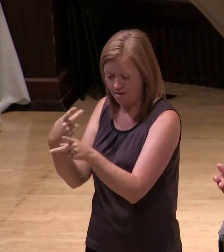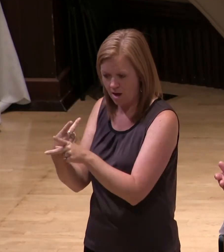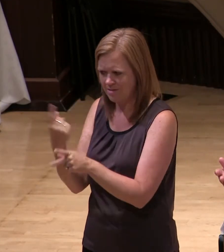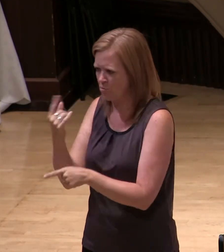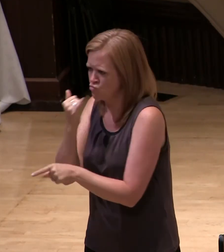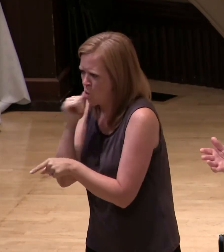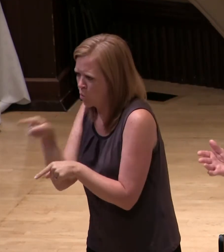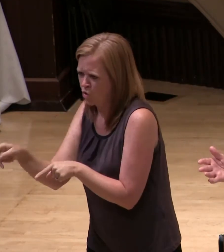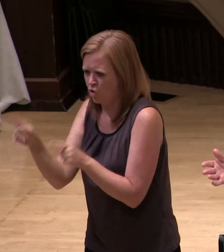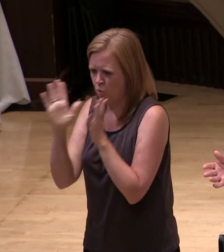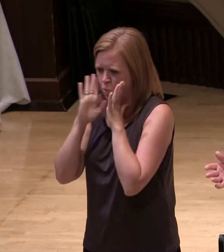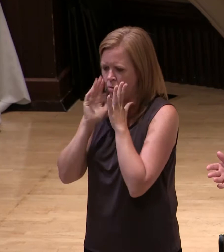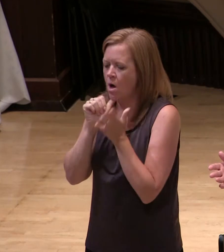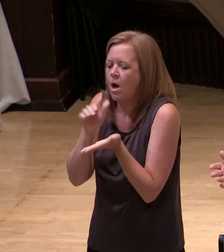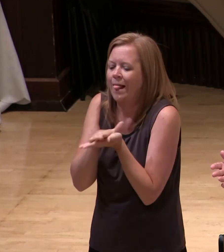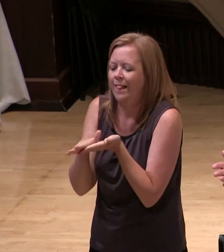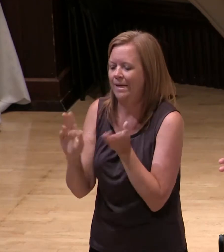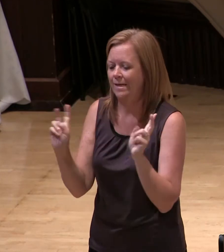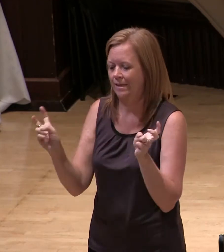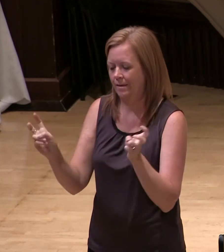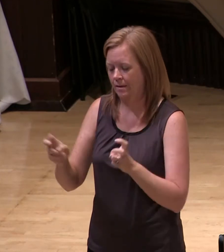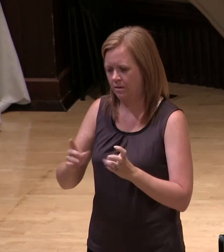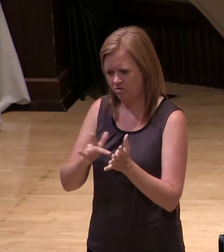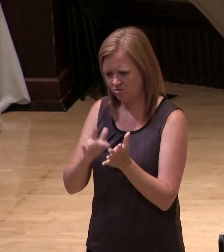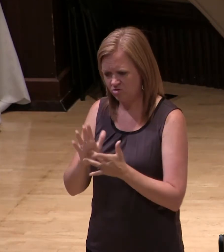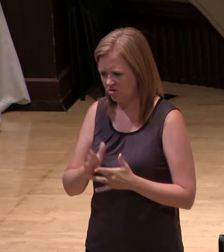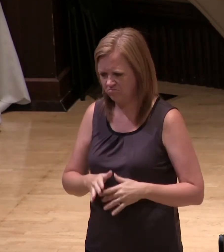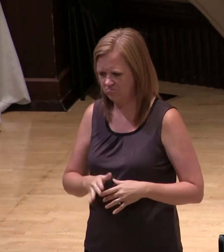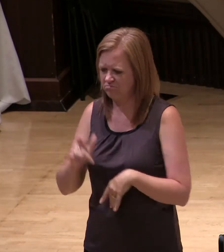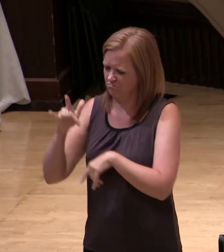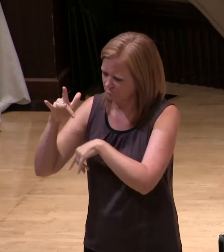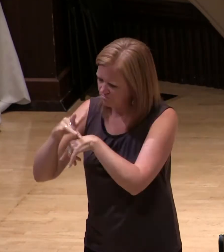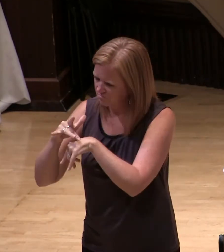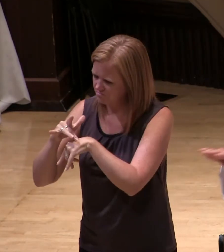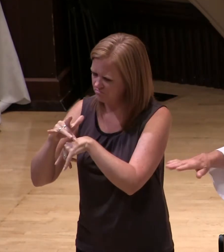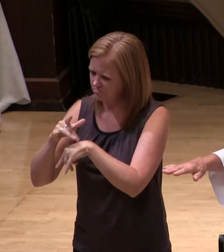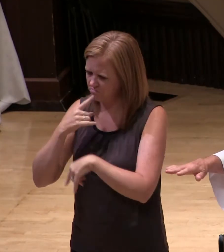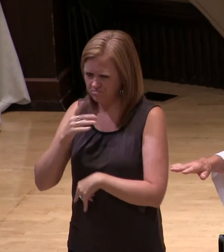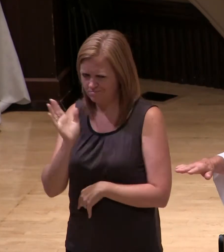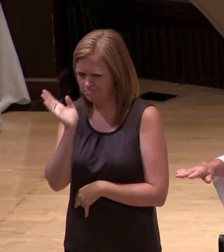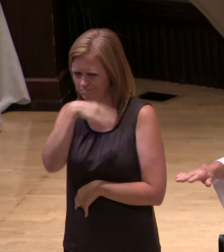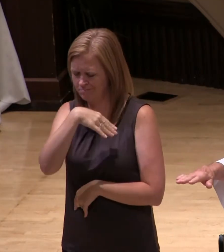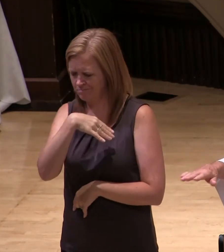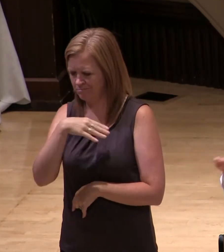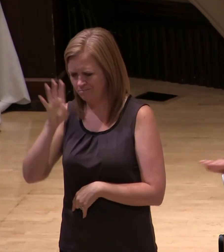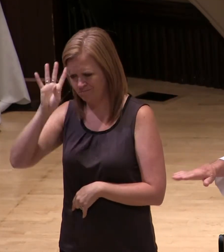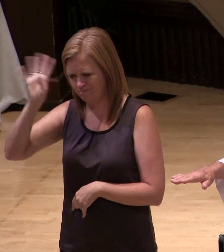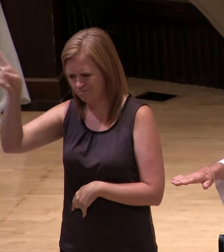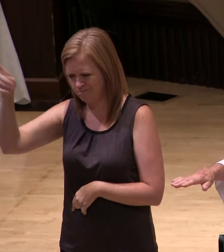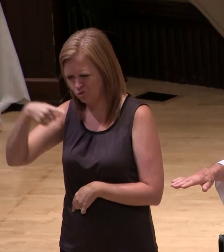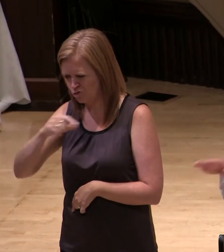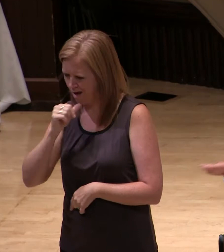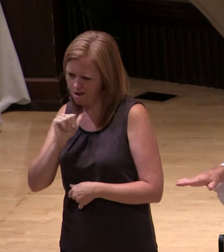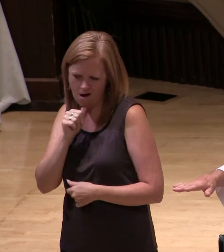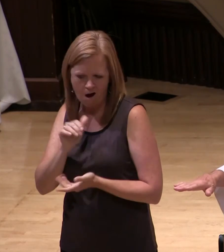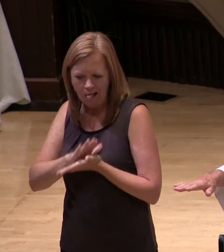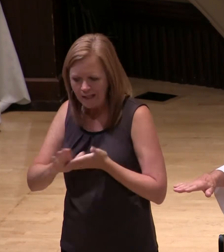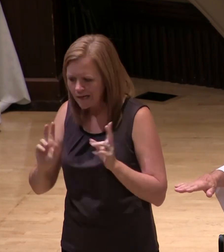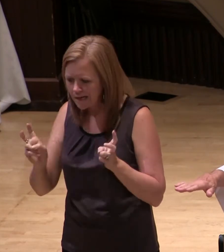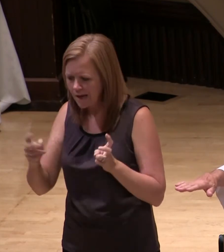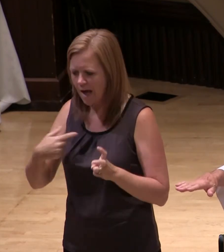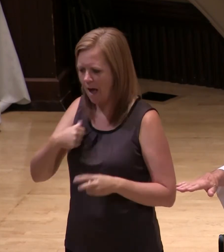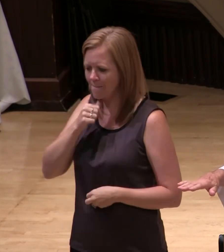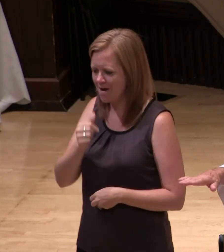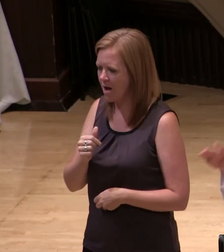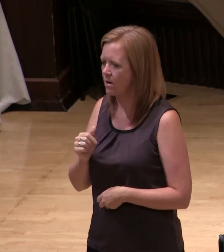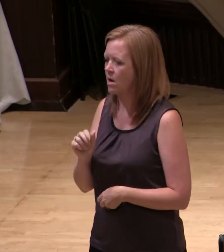you, and you are unclean. But Jesus, by touching him, is basically saying, that's a bunch of baloney. You're not unclean, and I'm not unclean